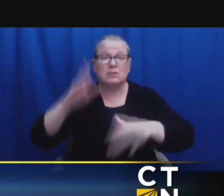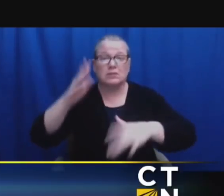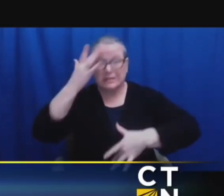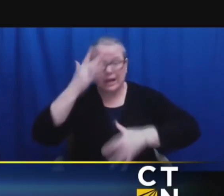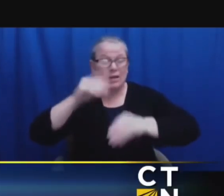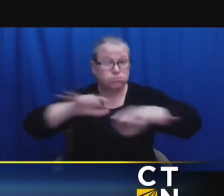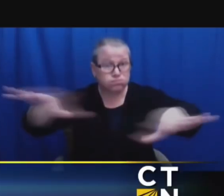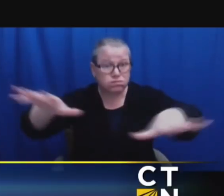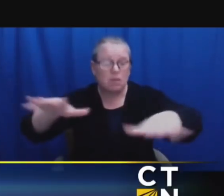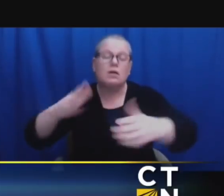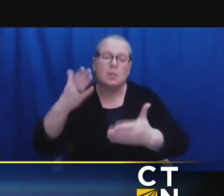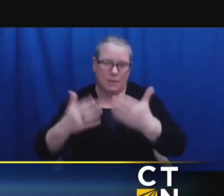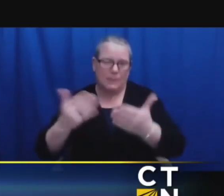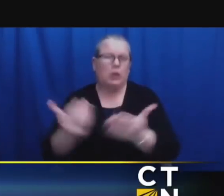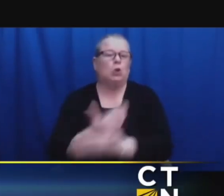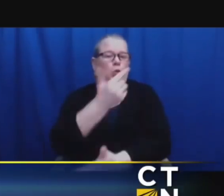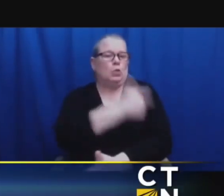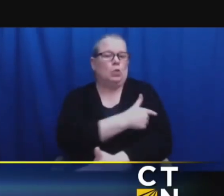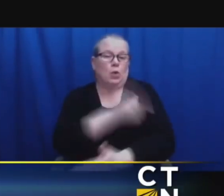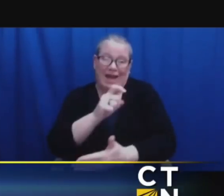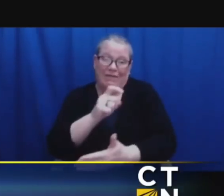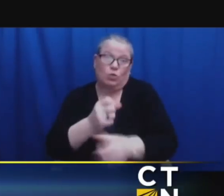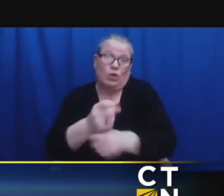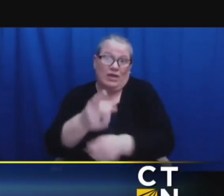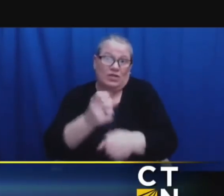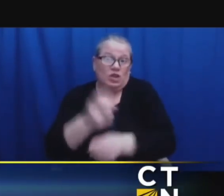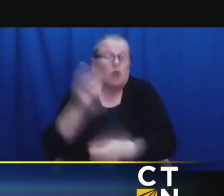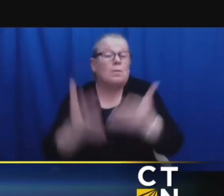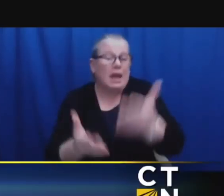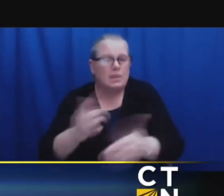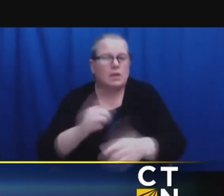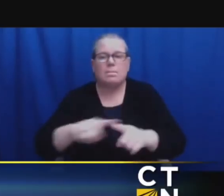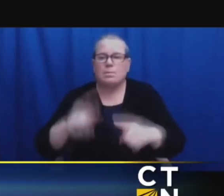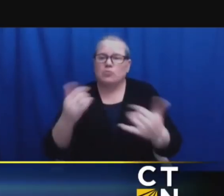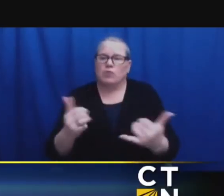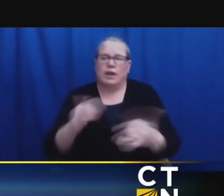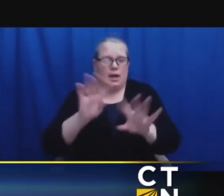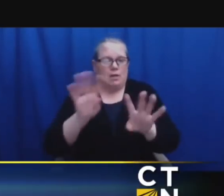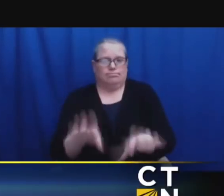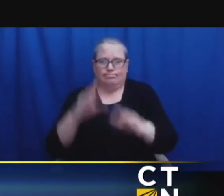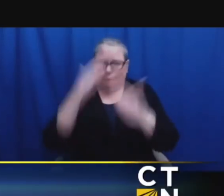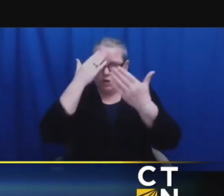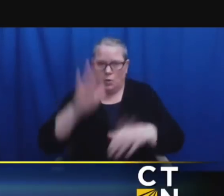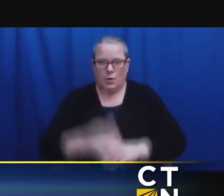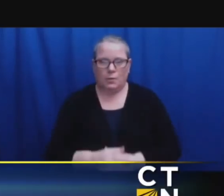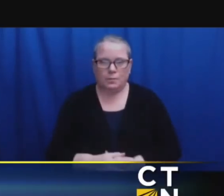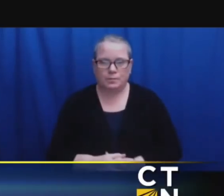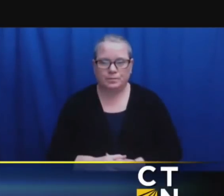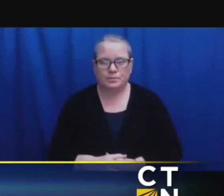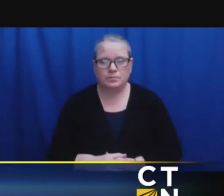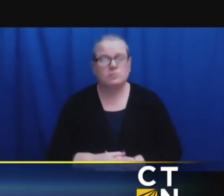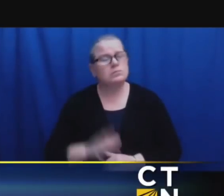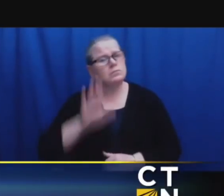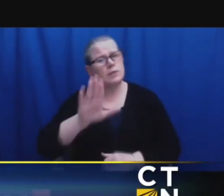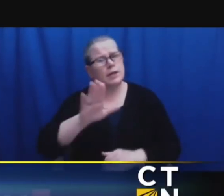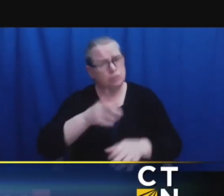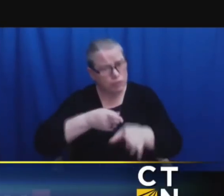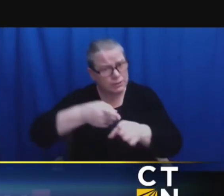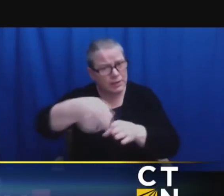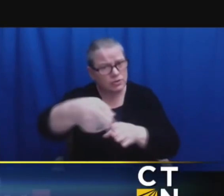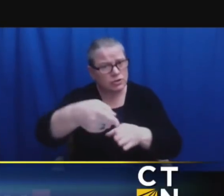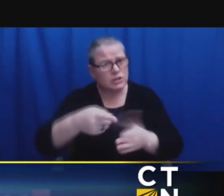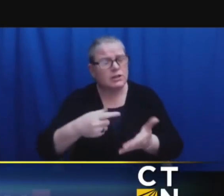this point, we don't know. And due to your specialty, I'll ask this question. How concerned are you about